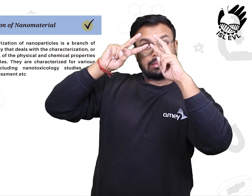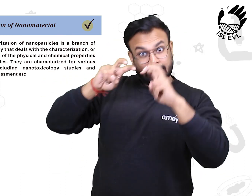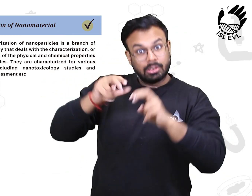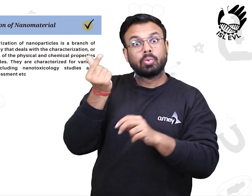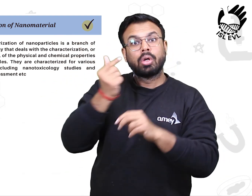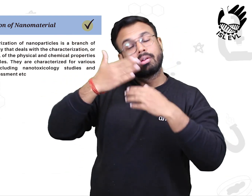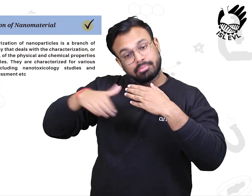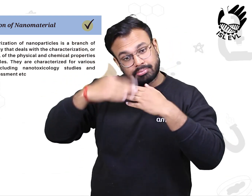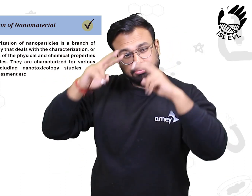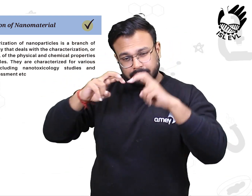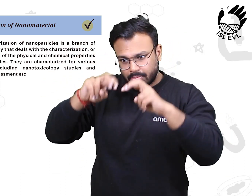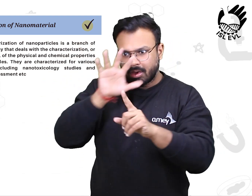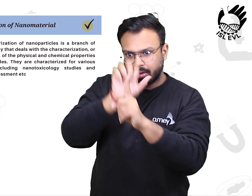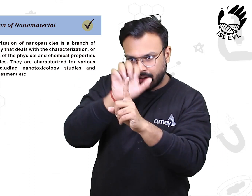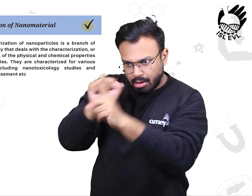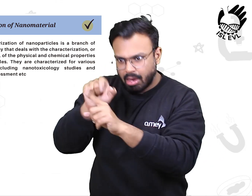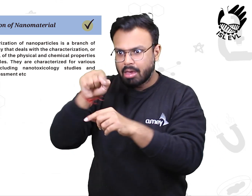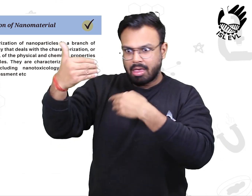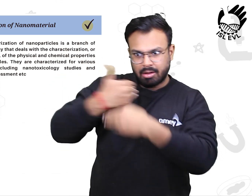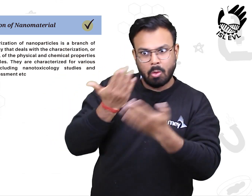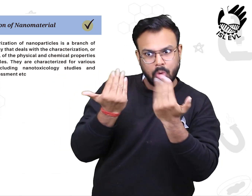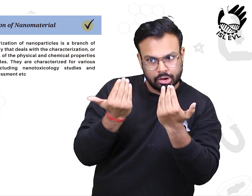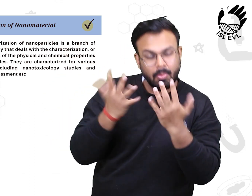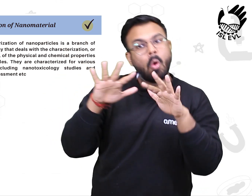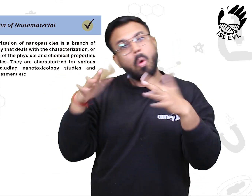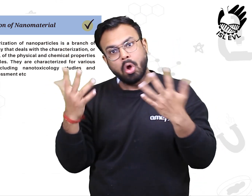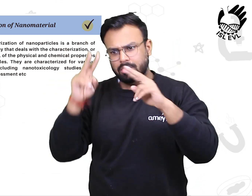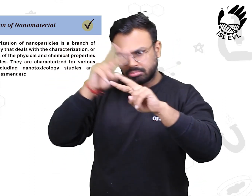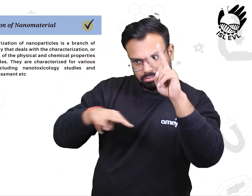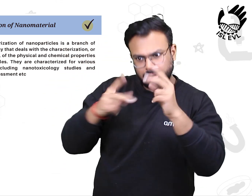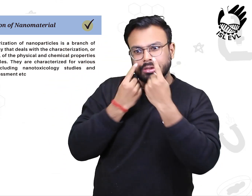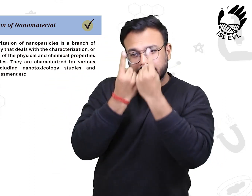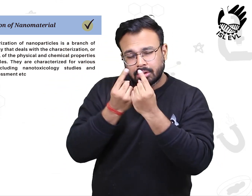and exposure assessment, etc.